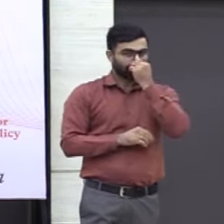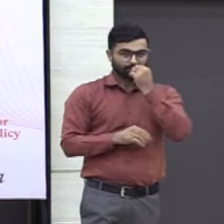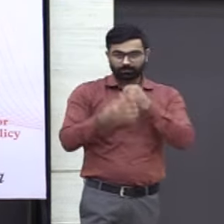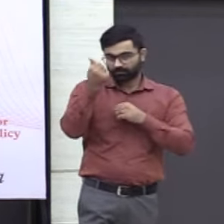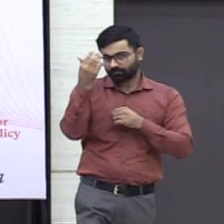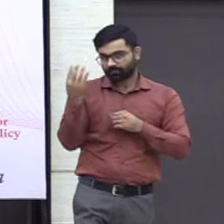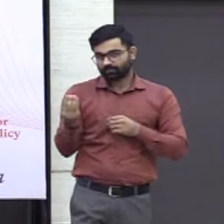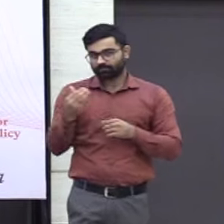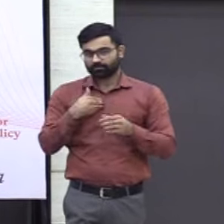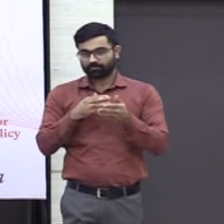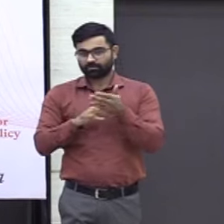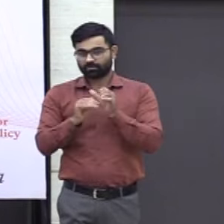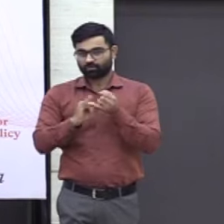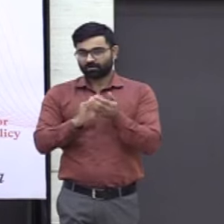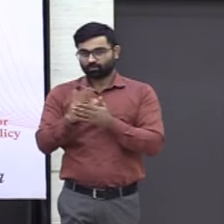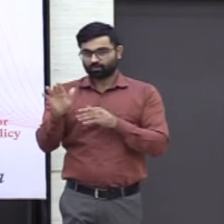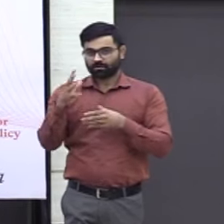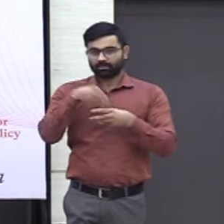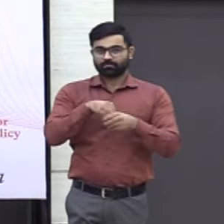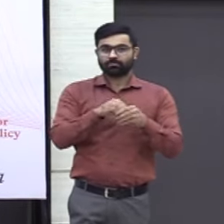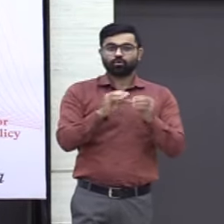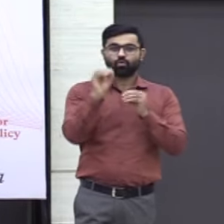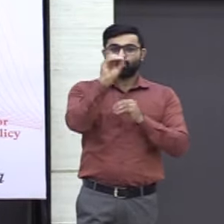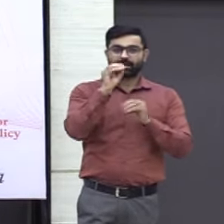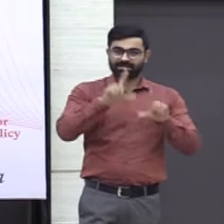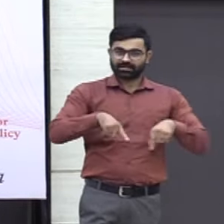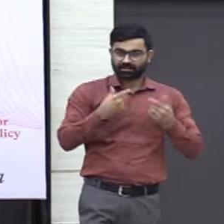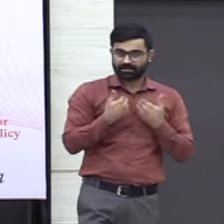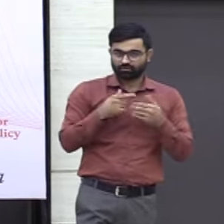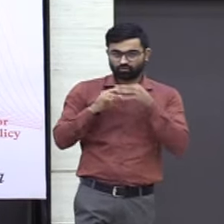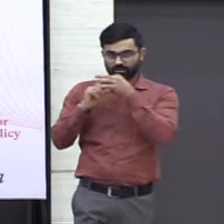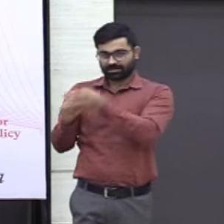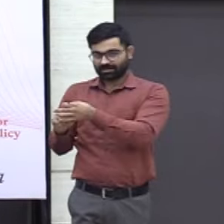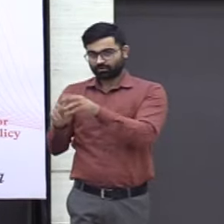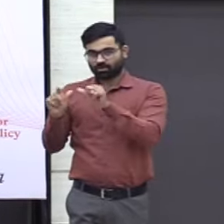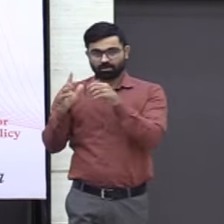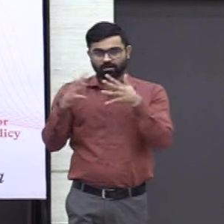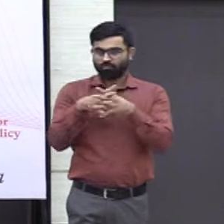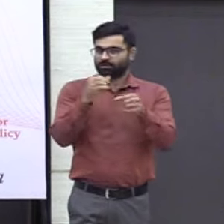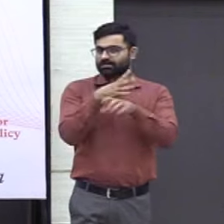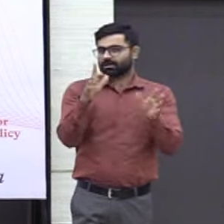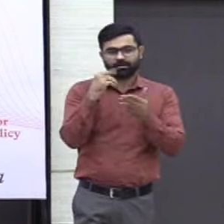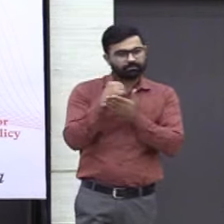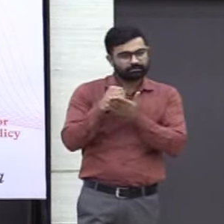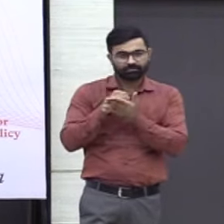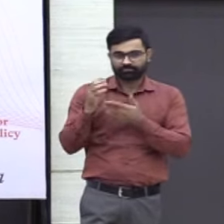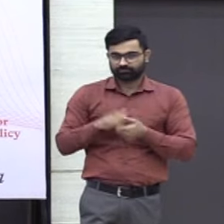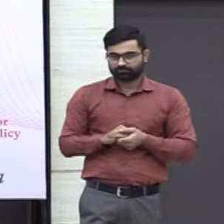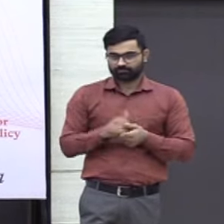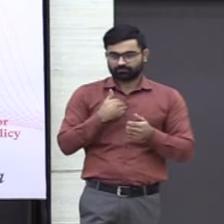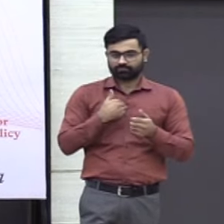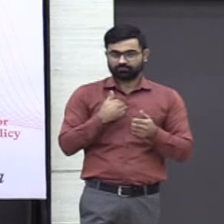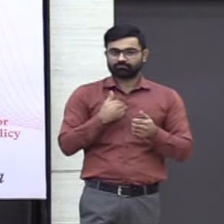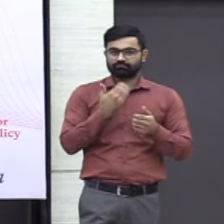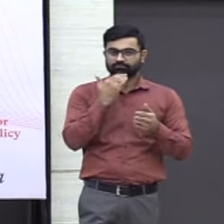Good evening, sir. I'm Vanshar, a student at NISA Bhubaneswar. So, sir, my question is not based in law, but a general practice. So, like, I'm a